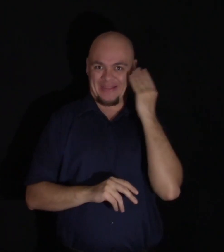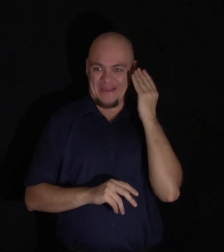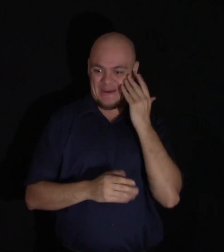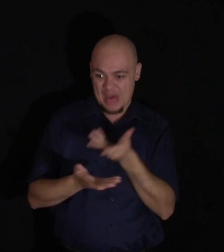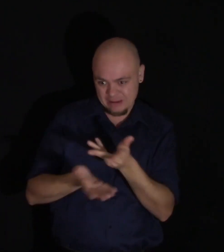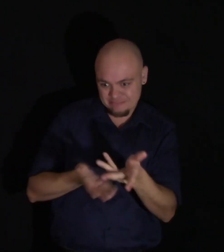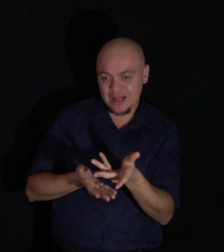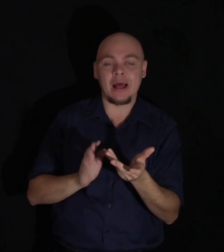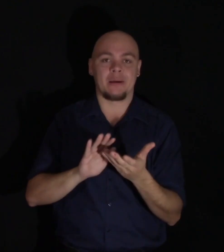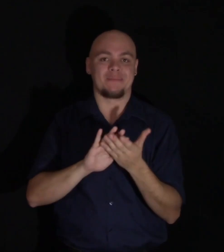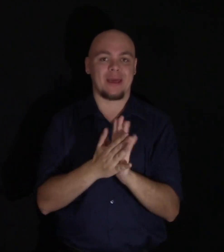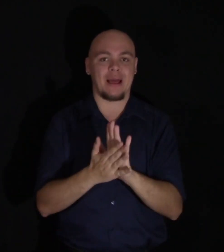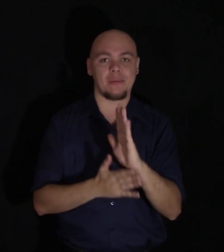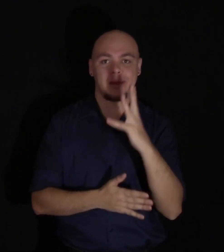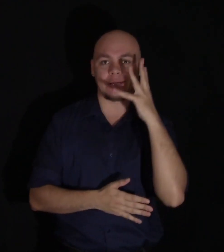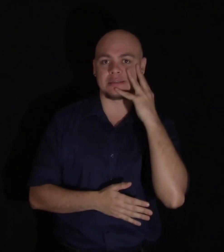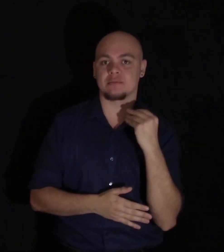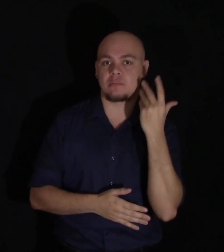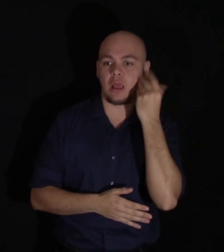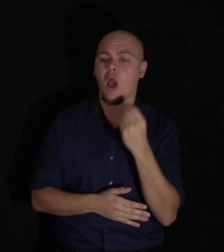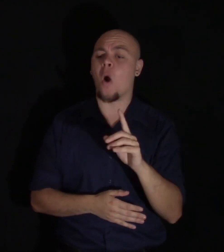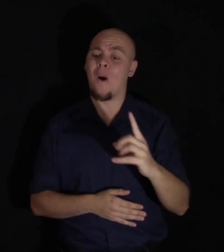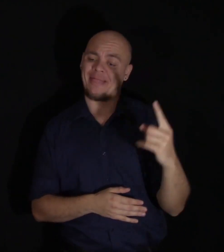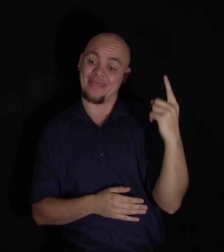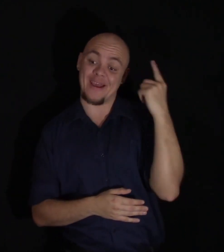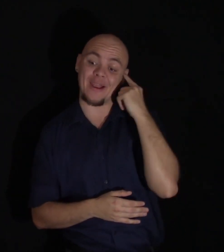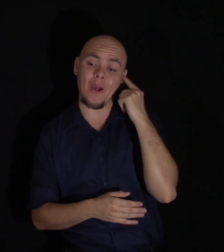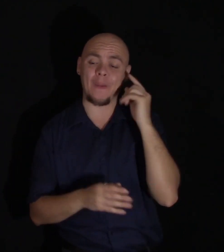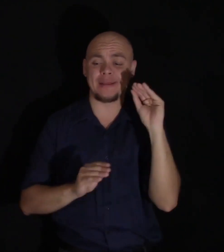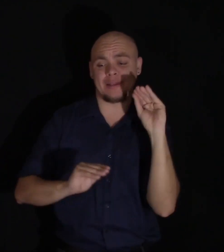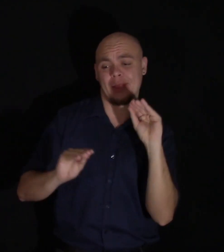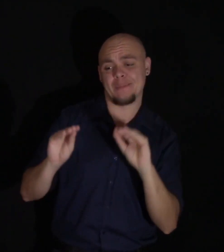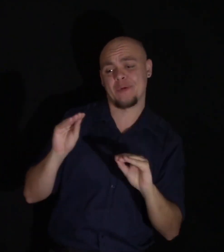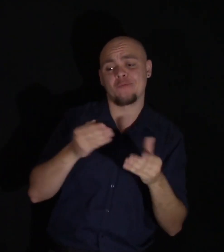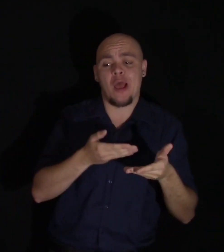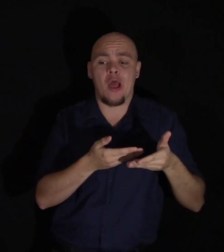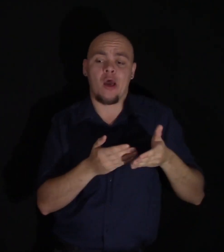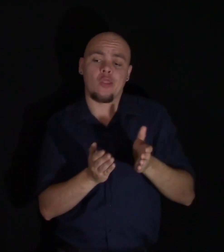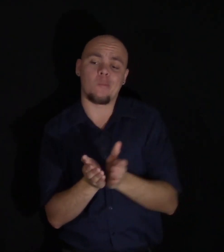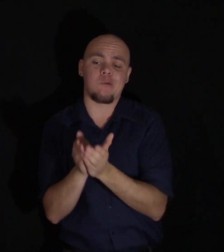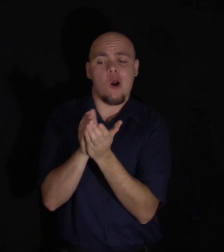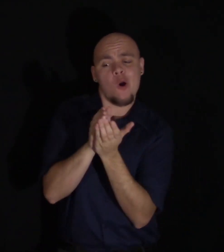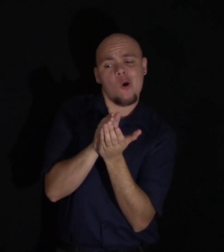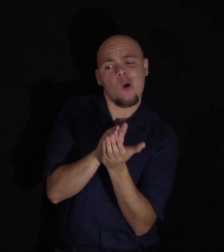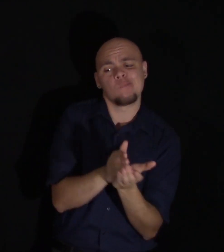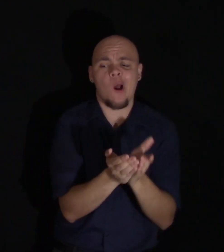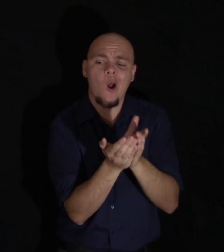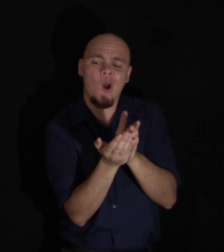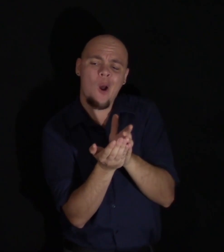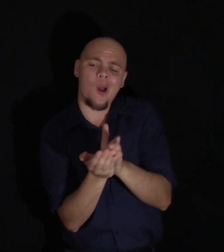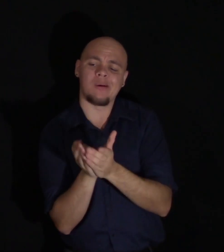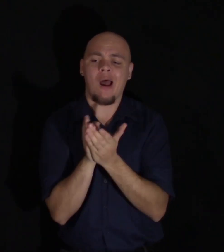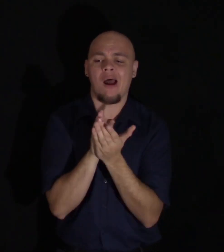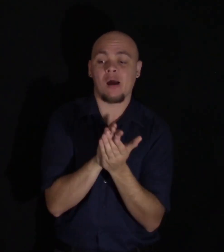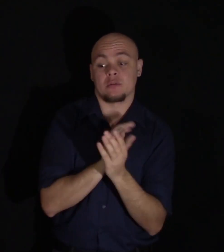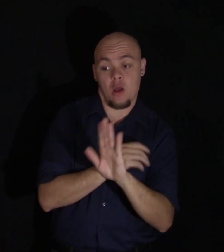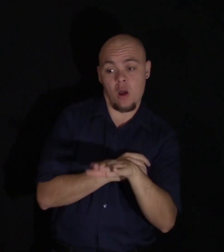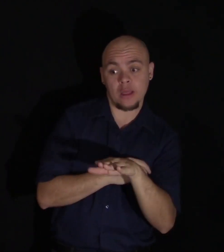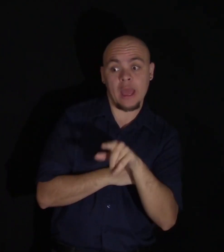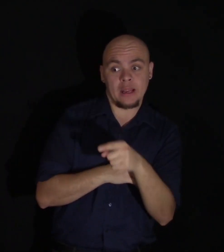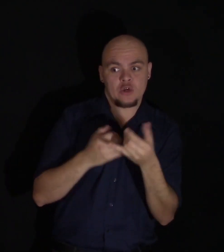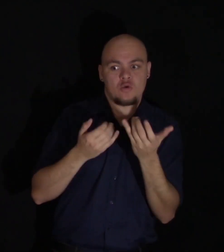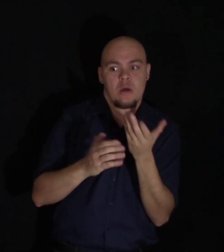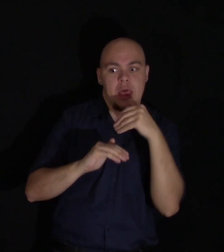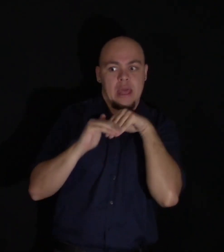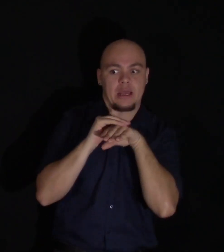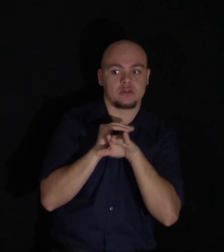an experience. And they talk to him about the noise and the movement of the ship. And when they come, they say, okay, you're going to go into the pirate ship, but